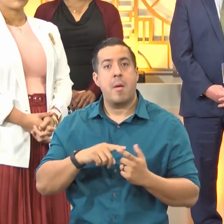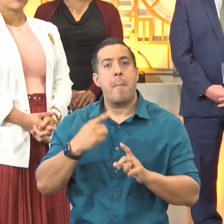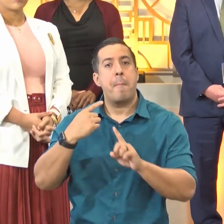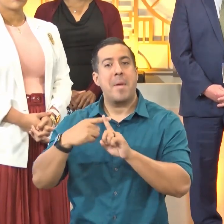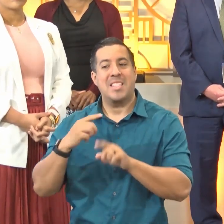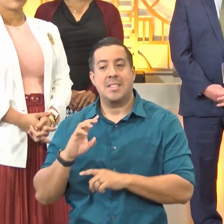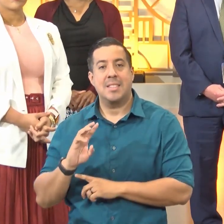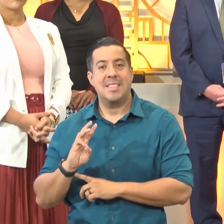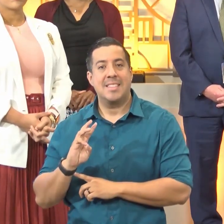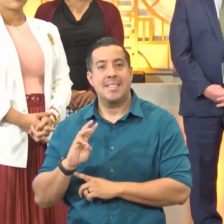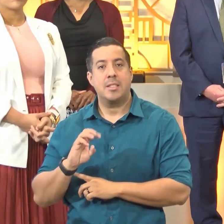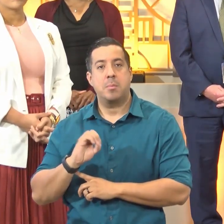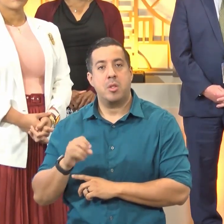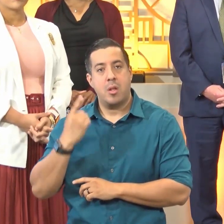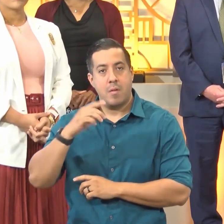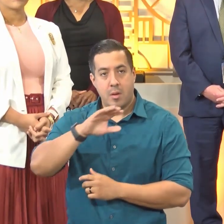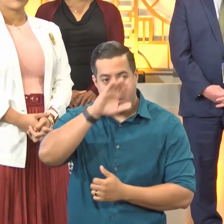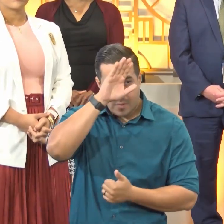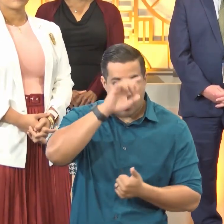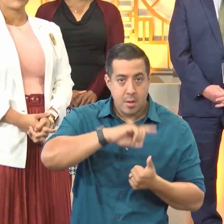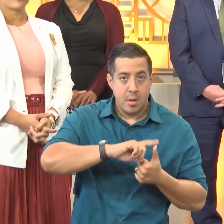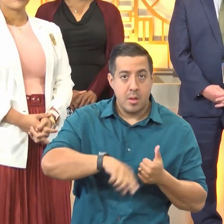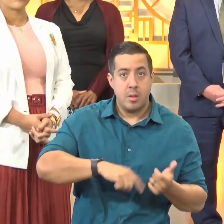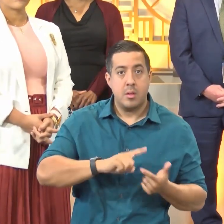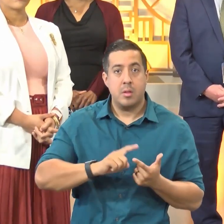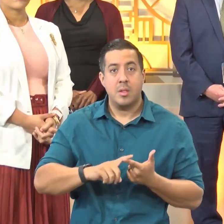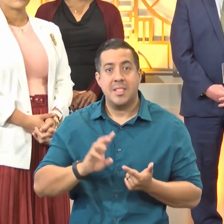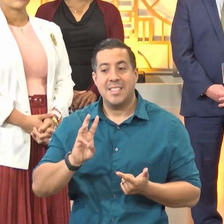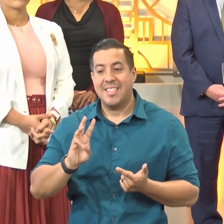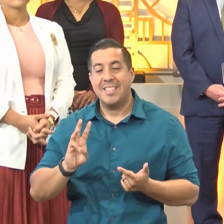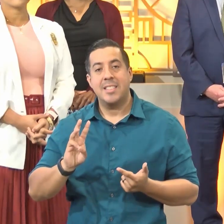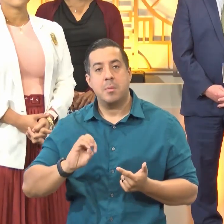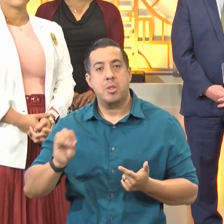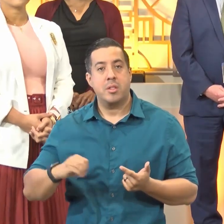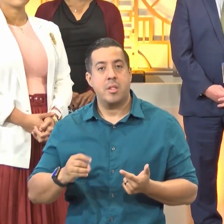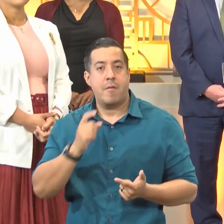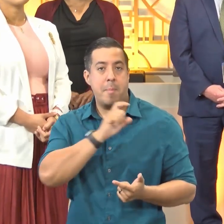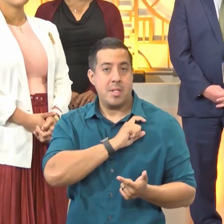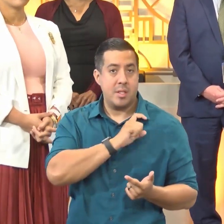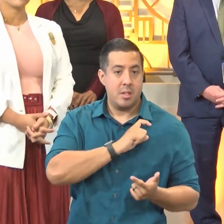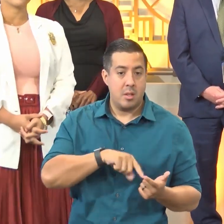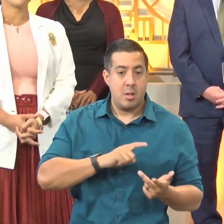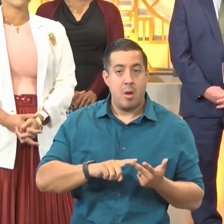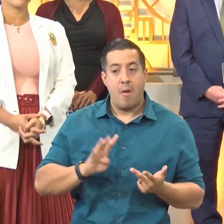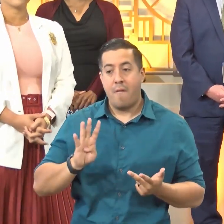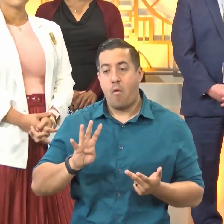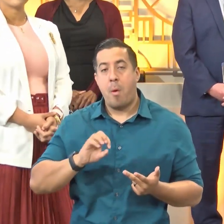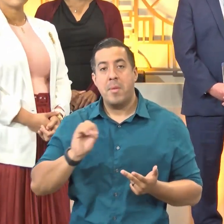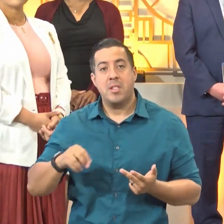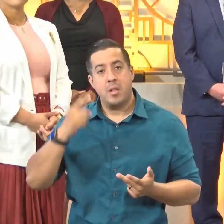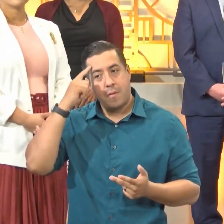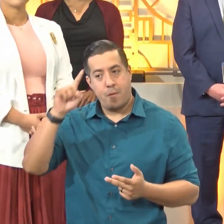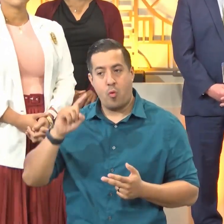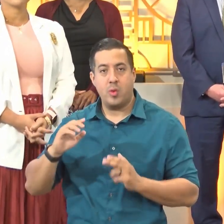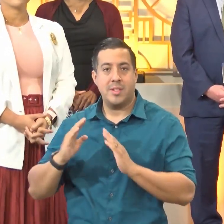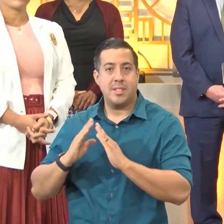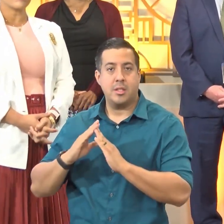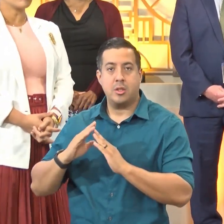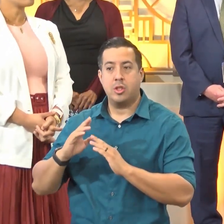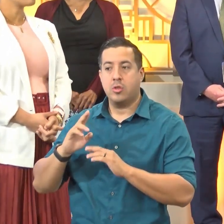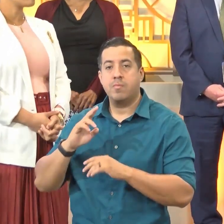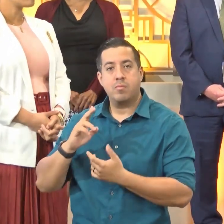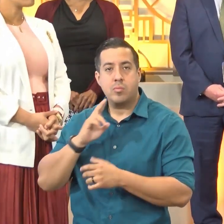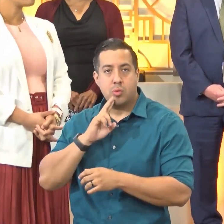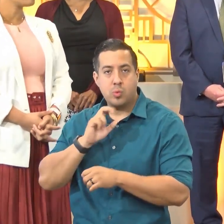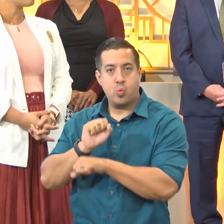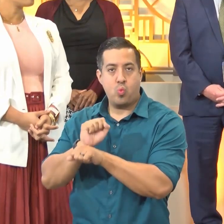for fire, 4% for police, and 3% for municipal employees. And again,